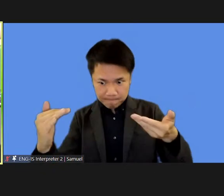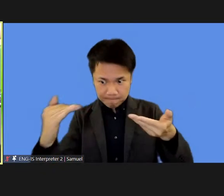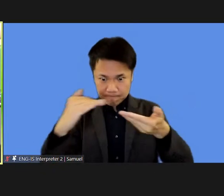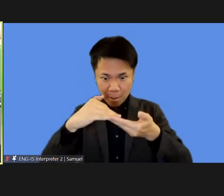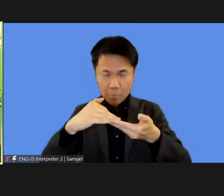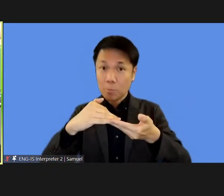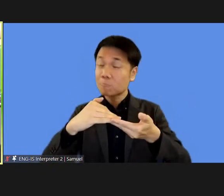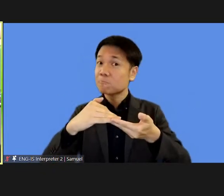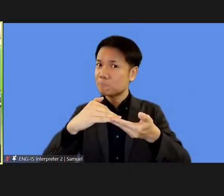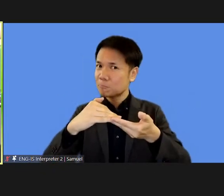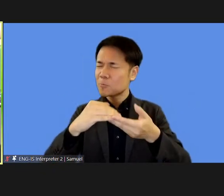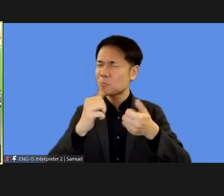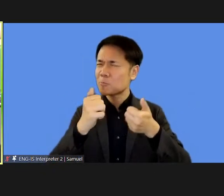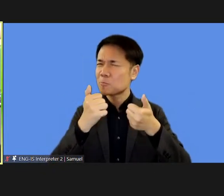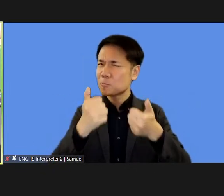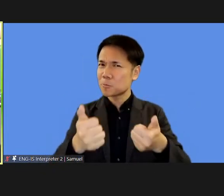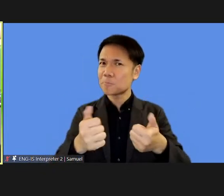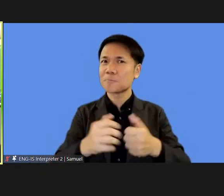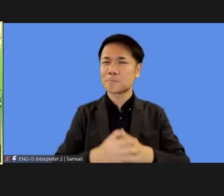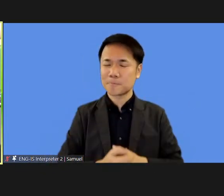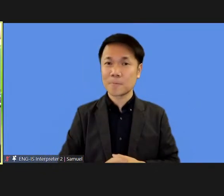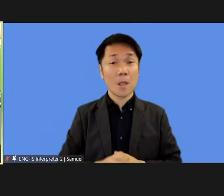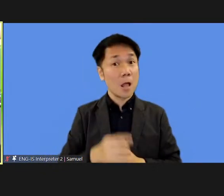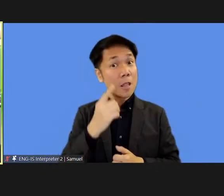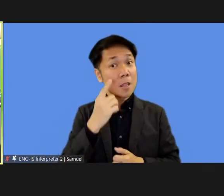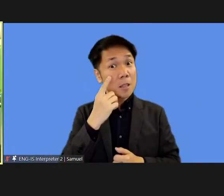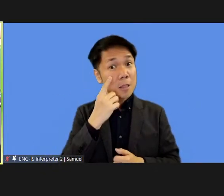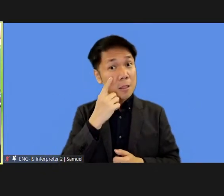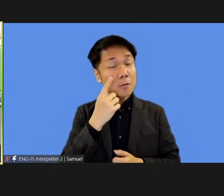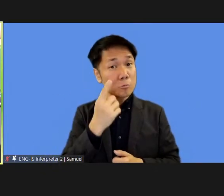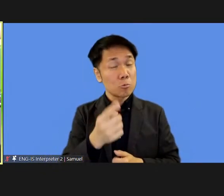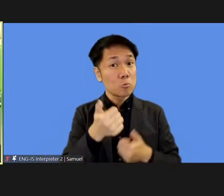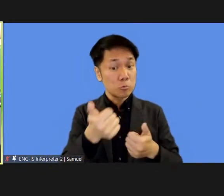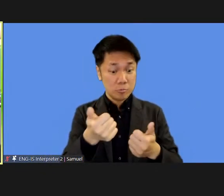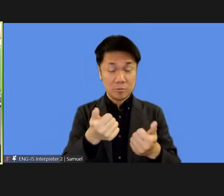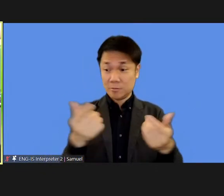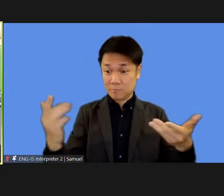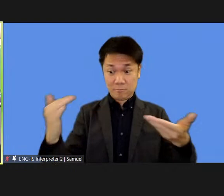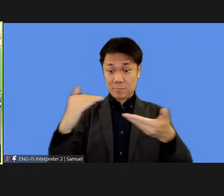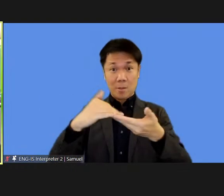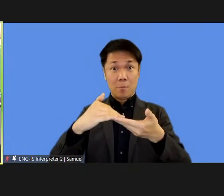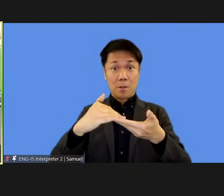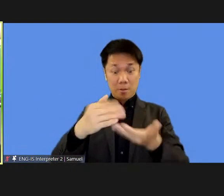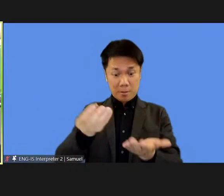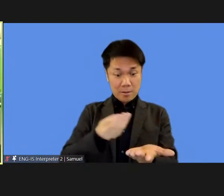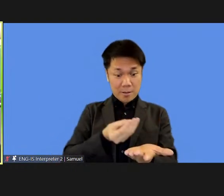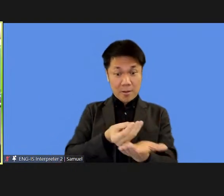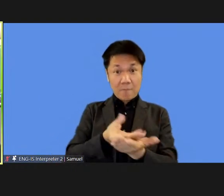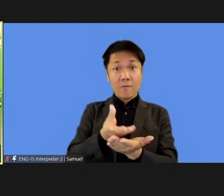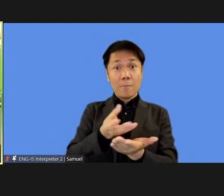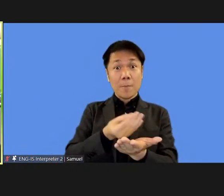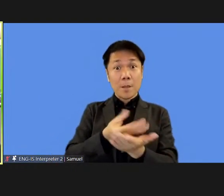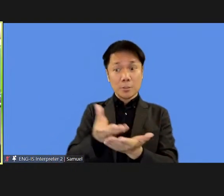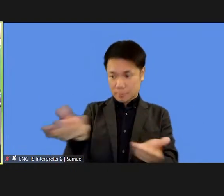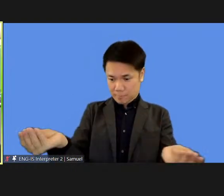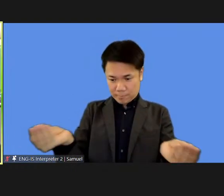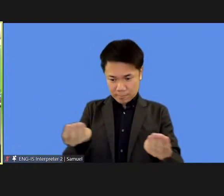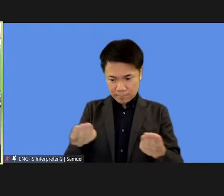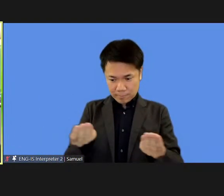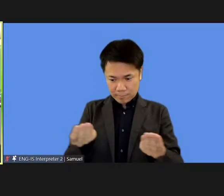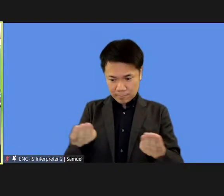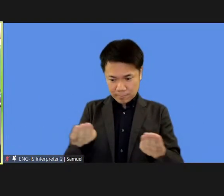and it's also an important element for the jury, is that this data made it possible to come up with a